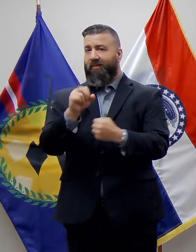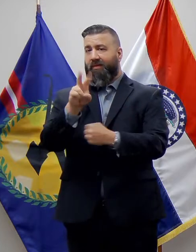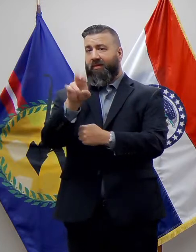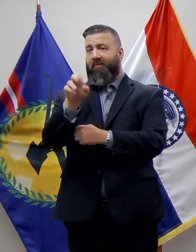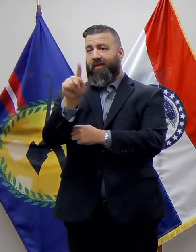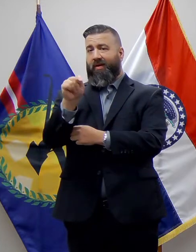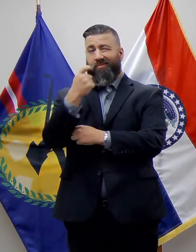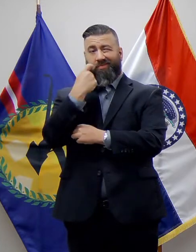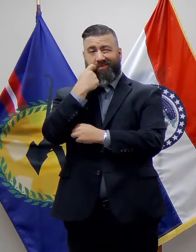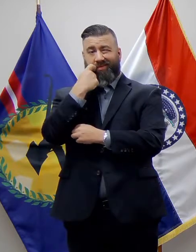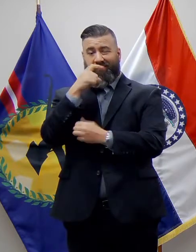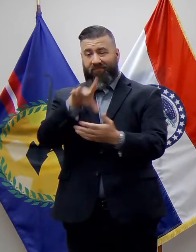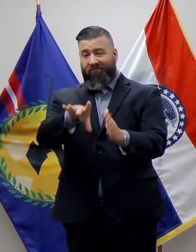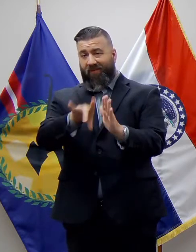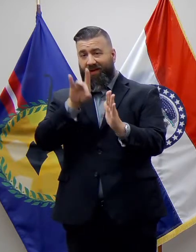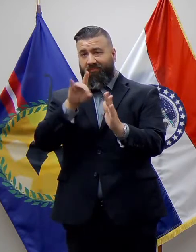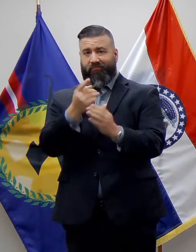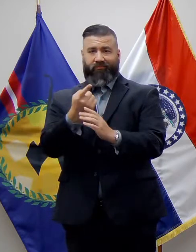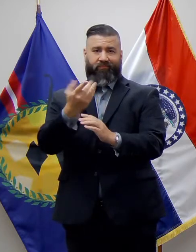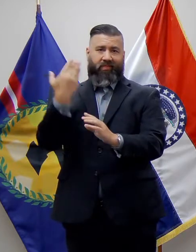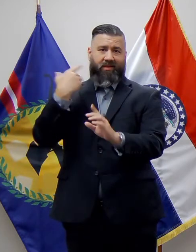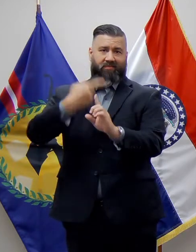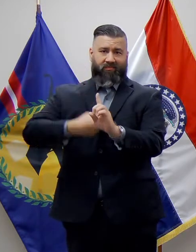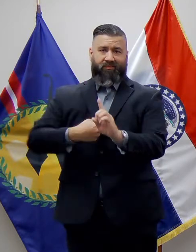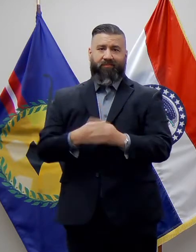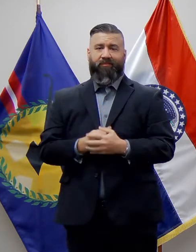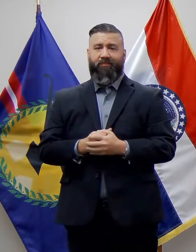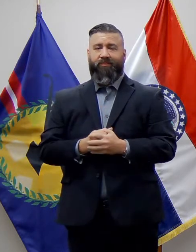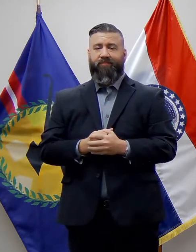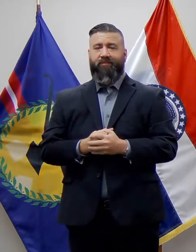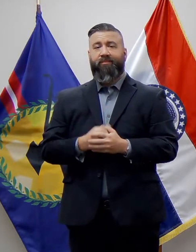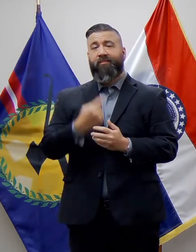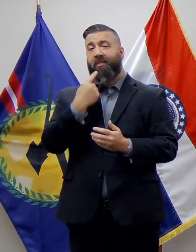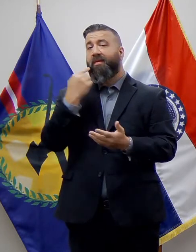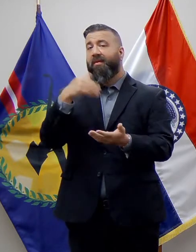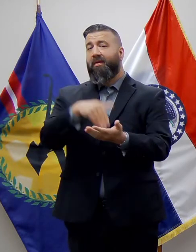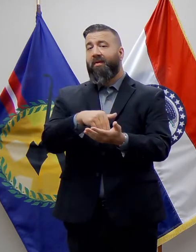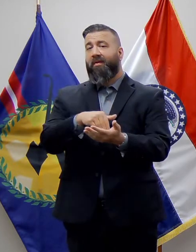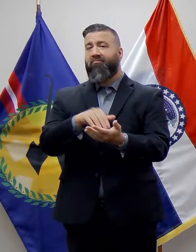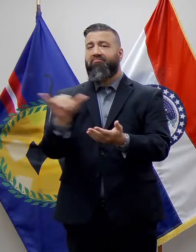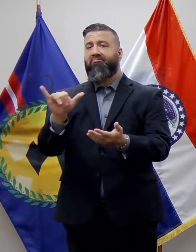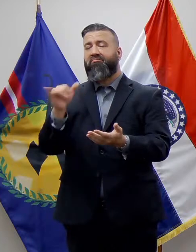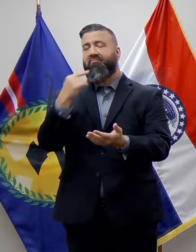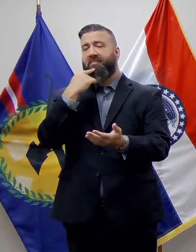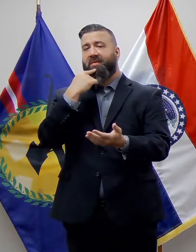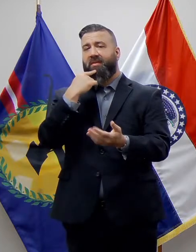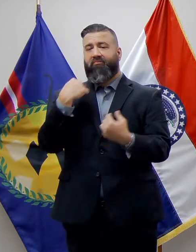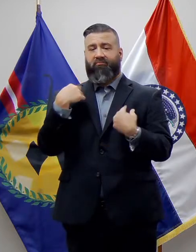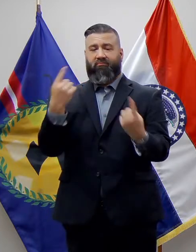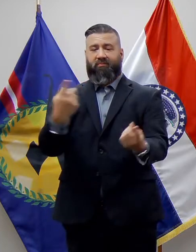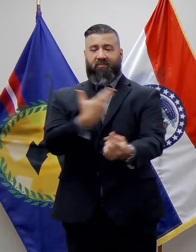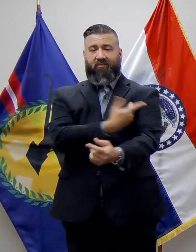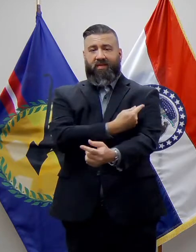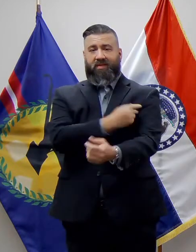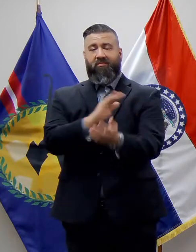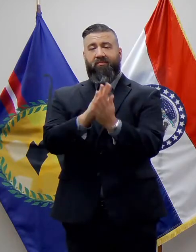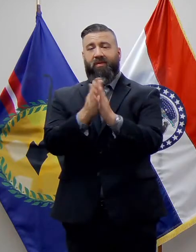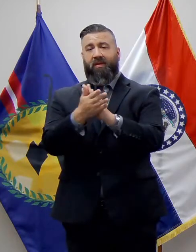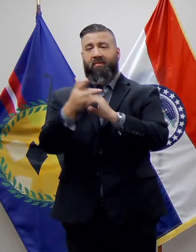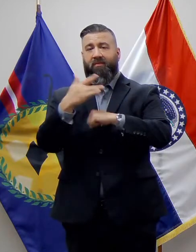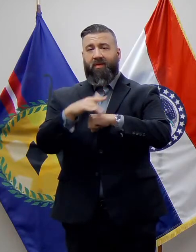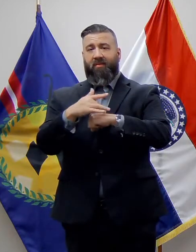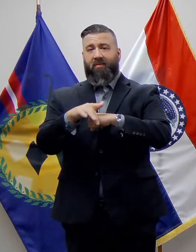just discovered last month. I will say this again, like I've said since vaccines became